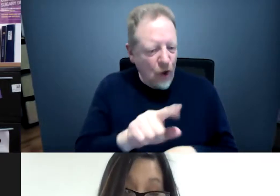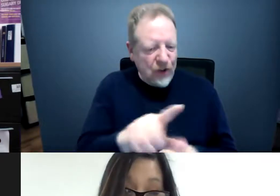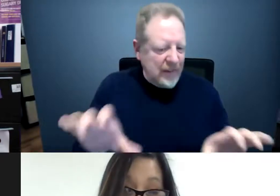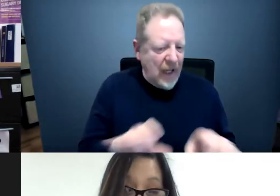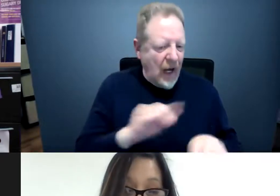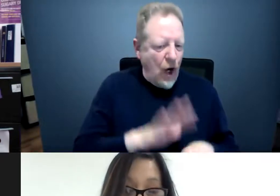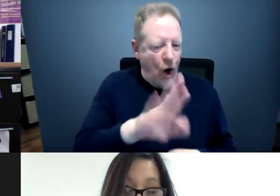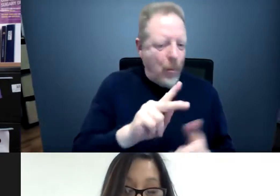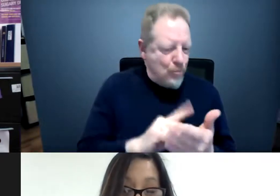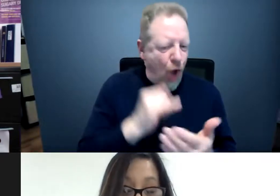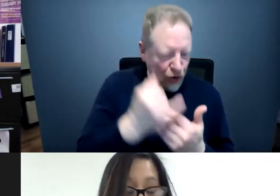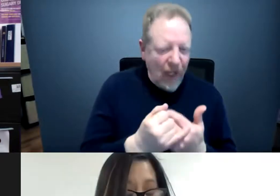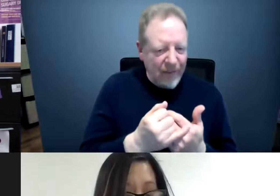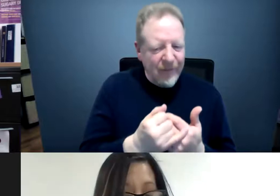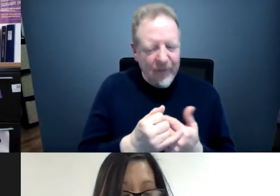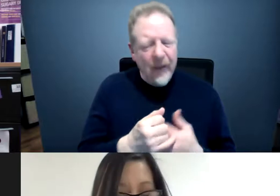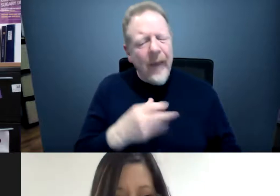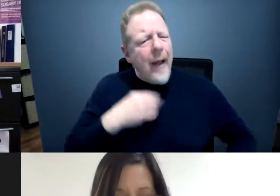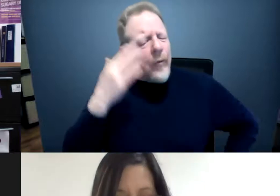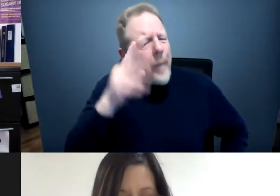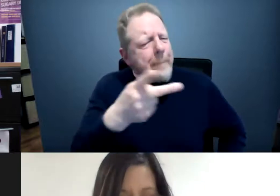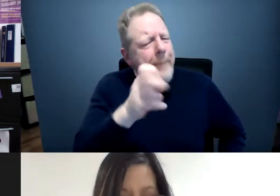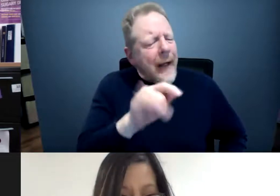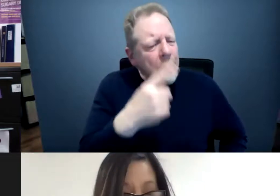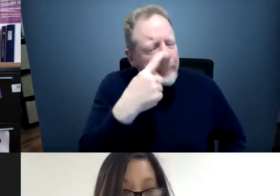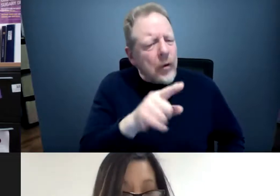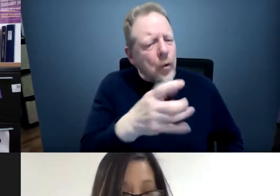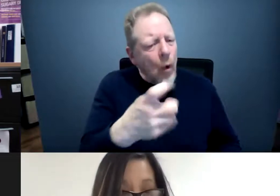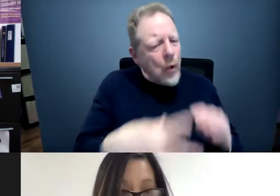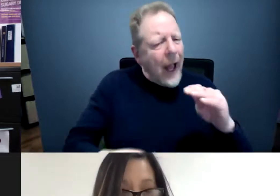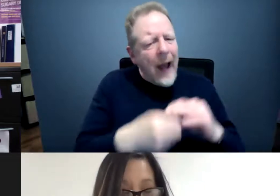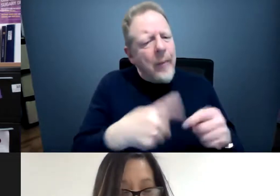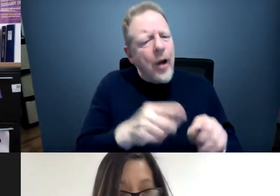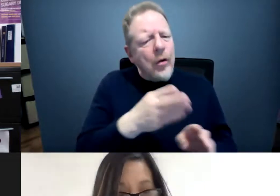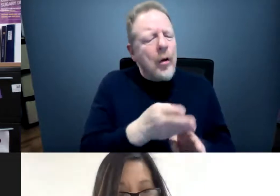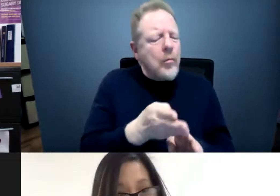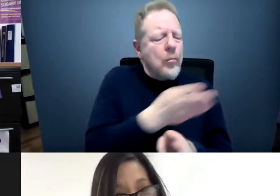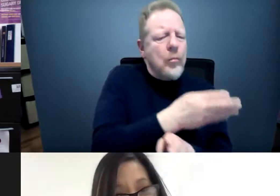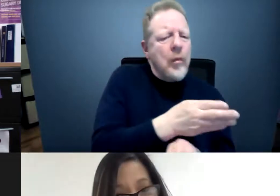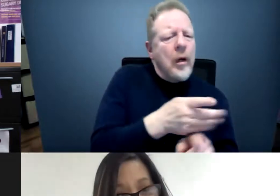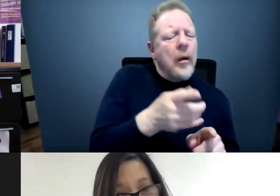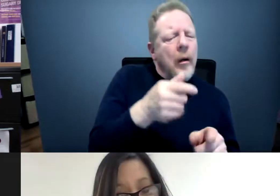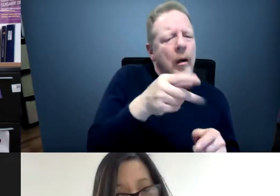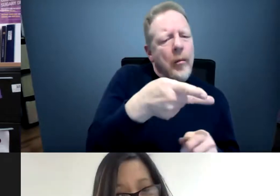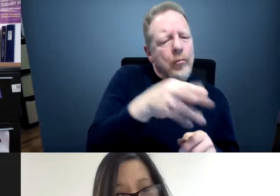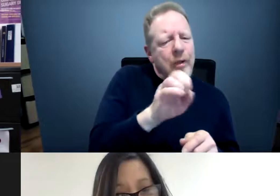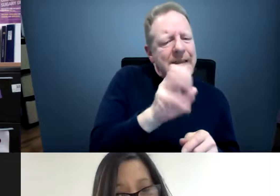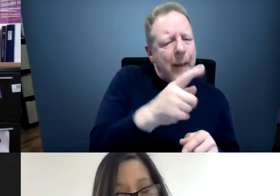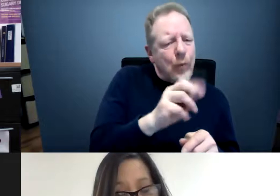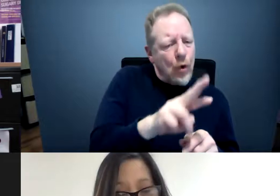project. And I don't know, Penny, if you also wanted to add about your preceptor, because I think that's a really good point to make, because